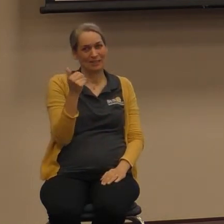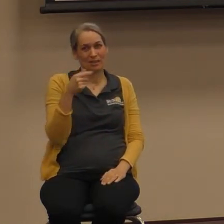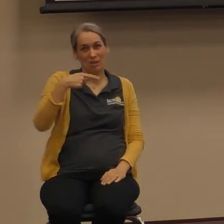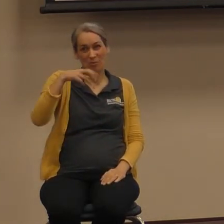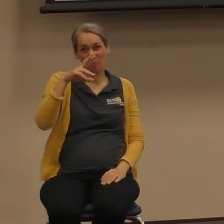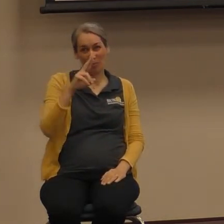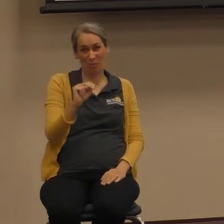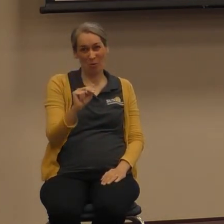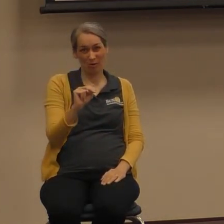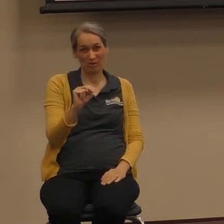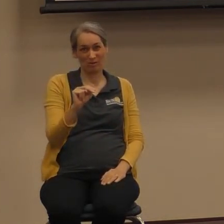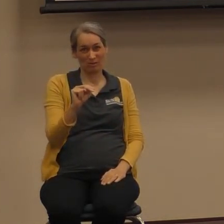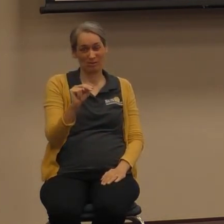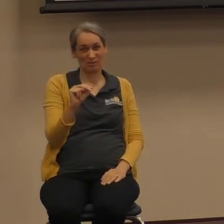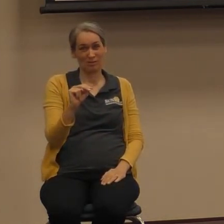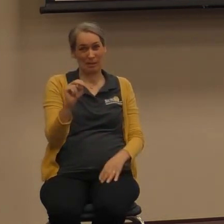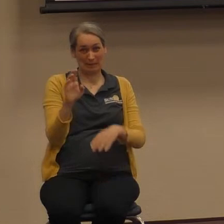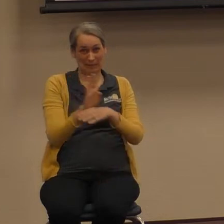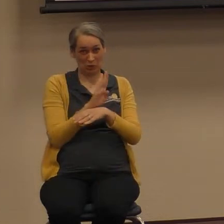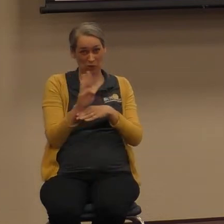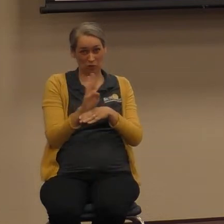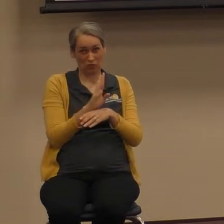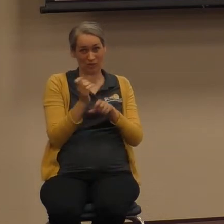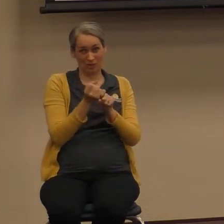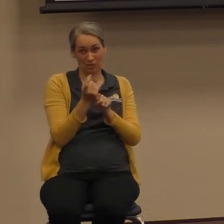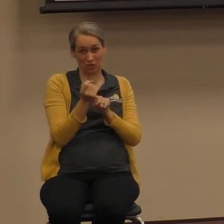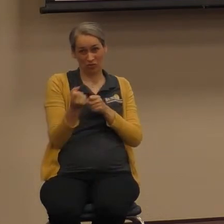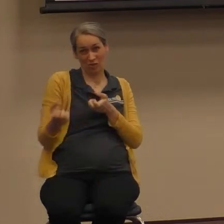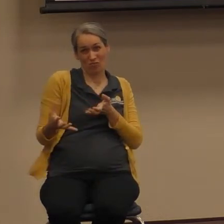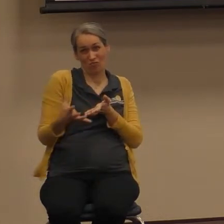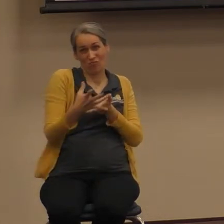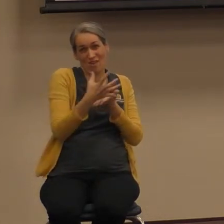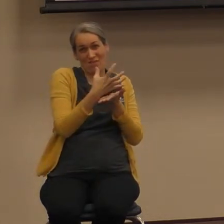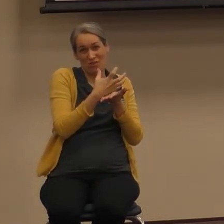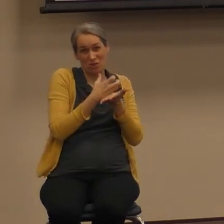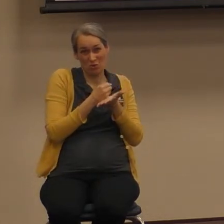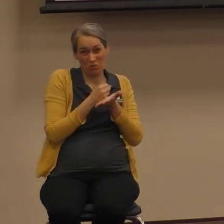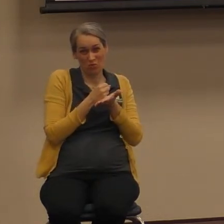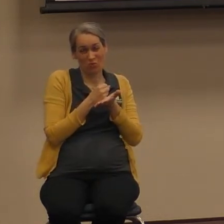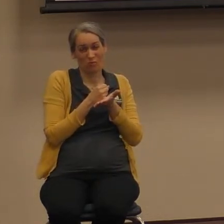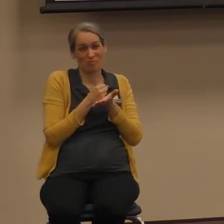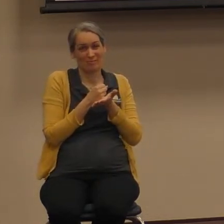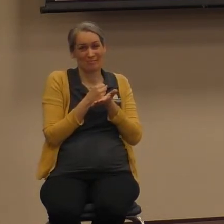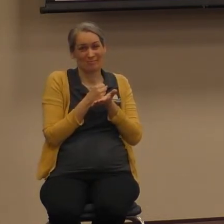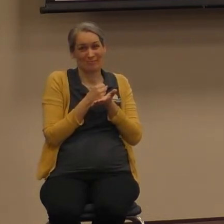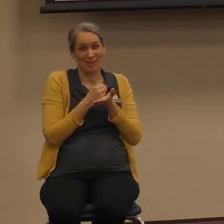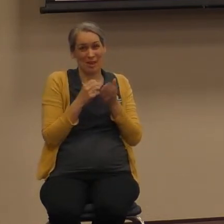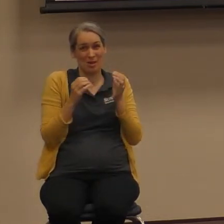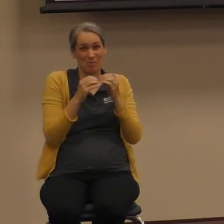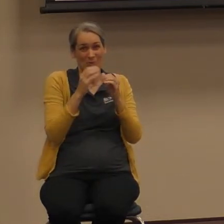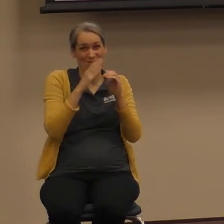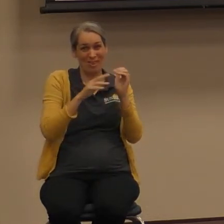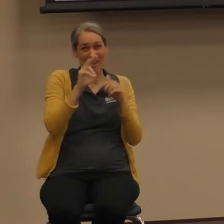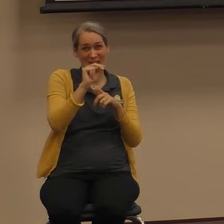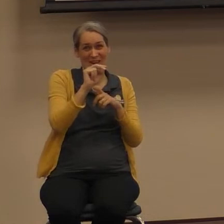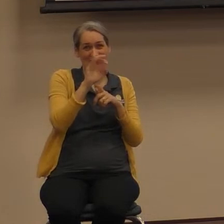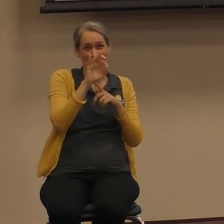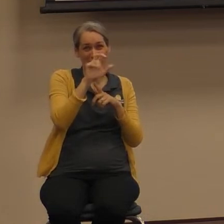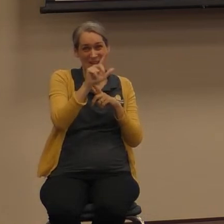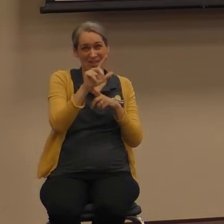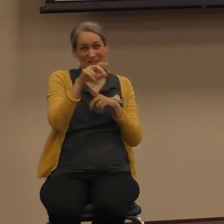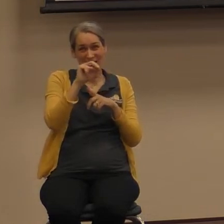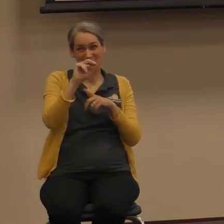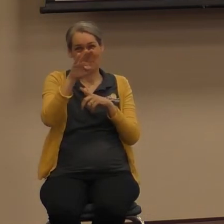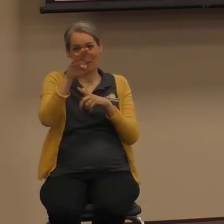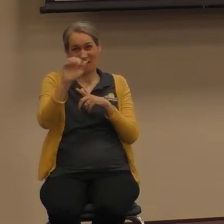Thank you. Sorry, I thought I pressed it. The porn industry's annual revenue is more than the NFL, NBA, and MLB combined.